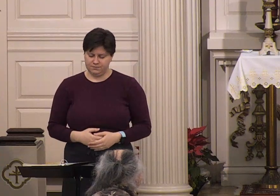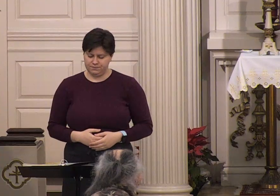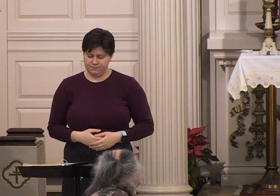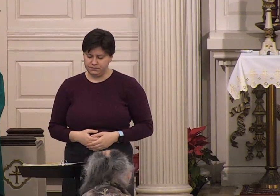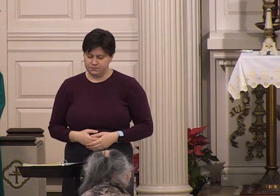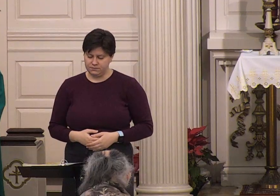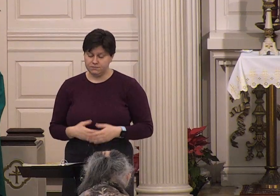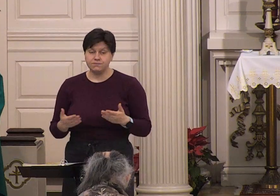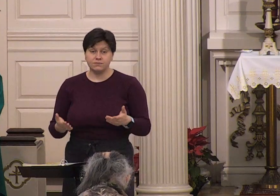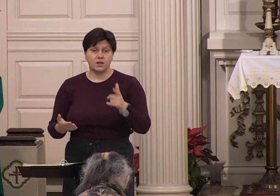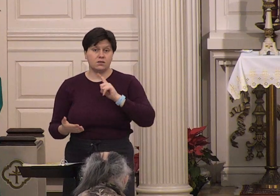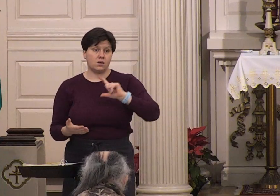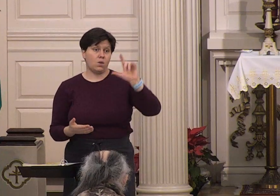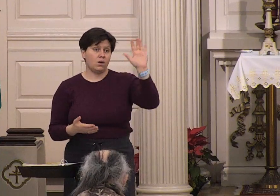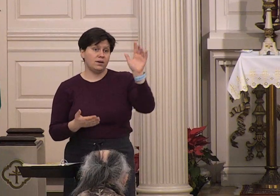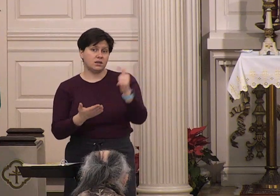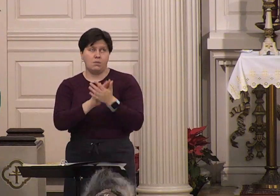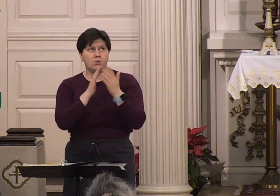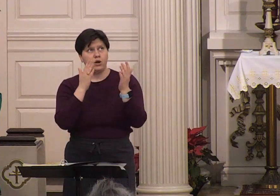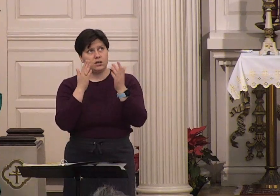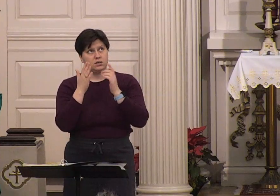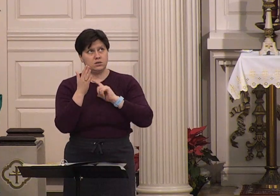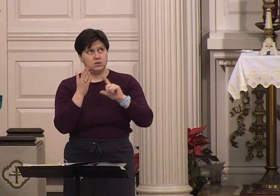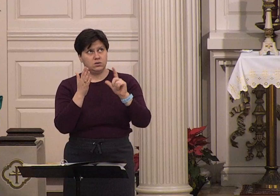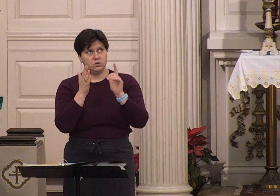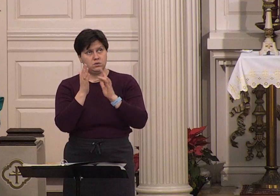The Gospel of the Lord.